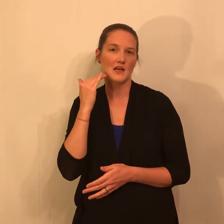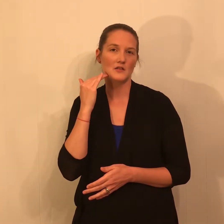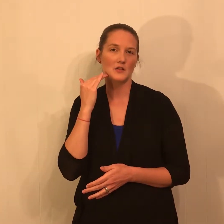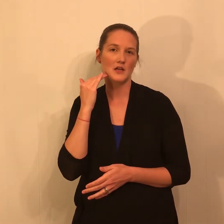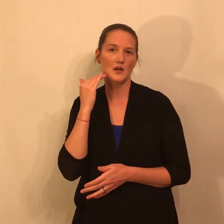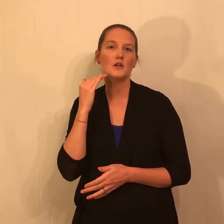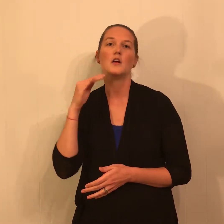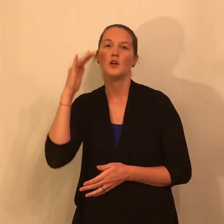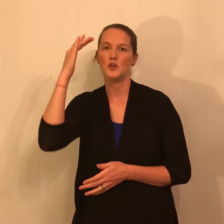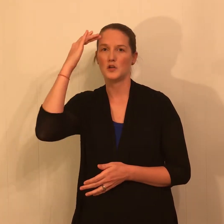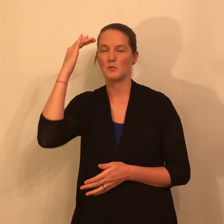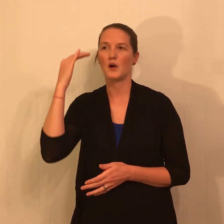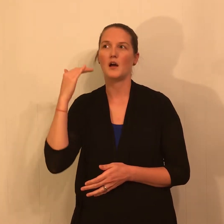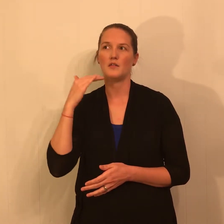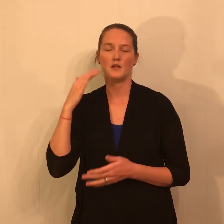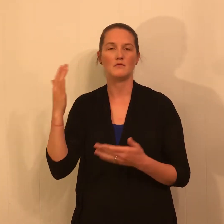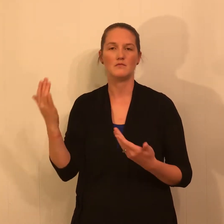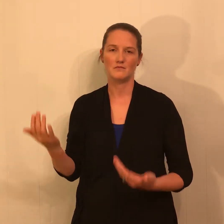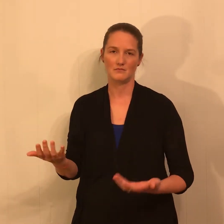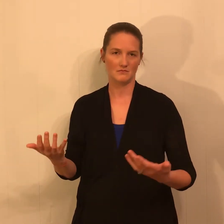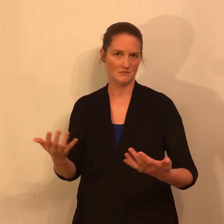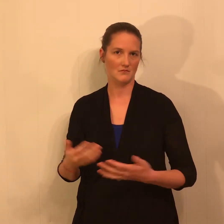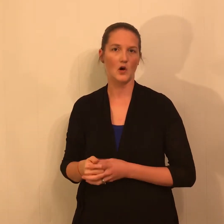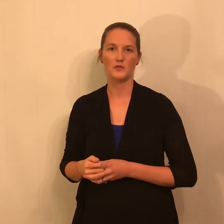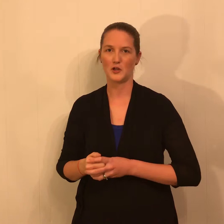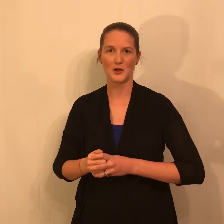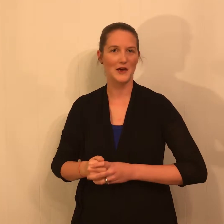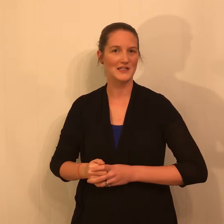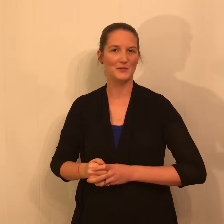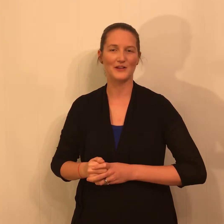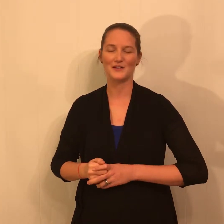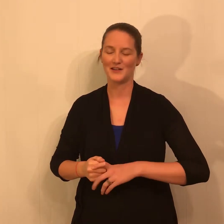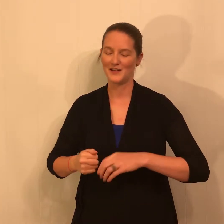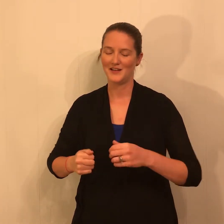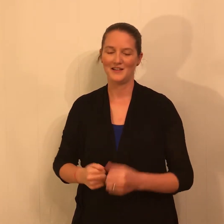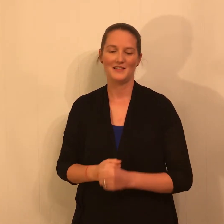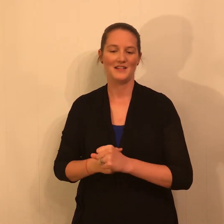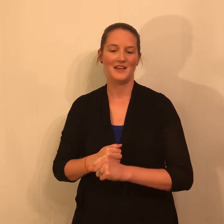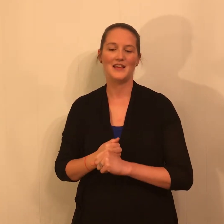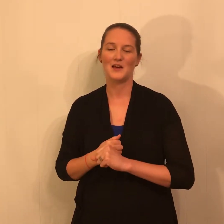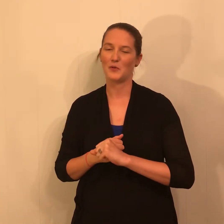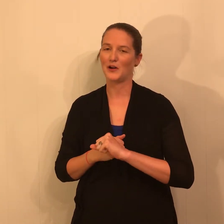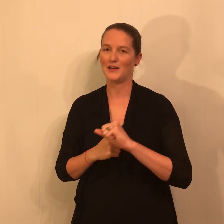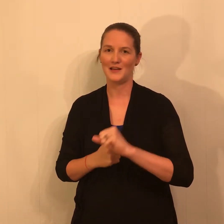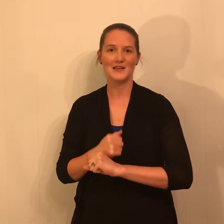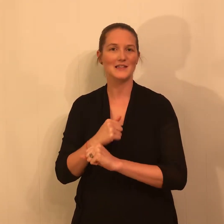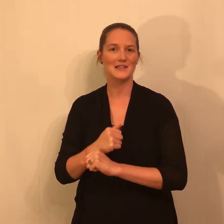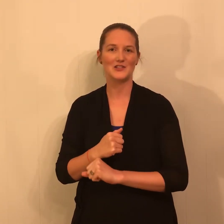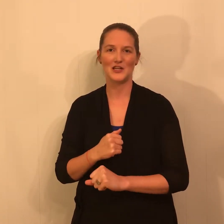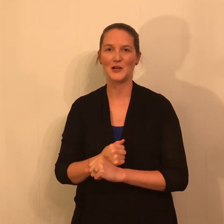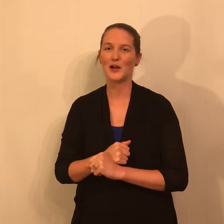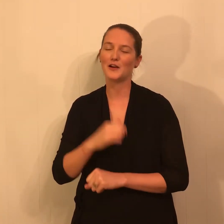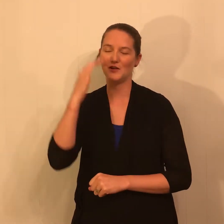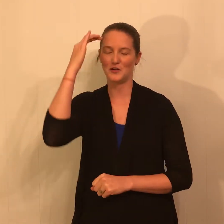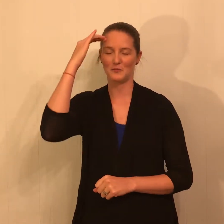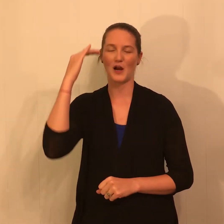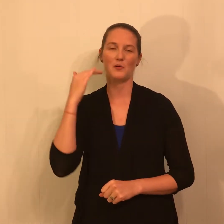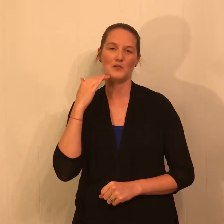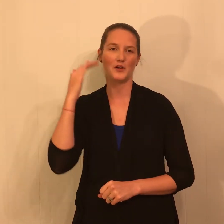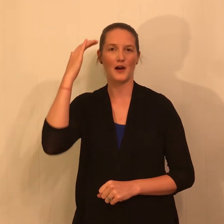are here. You can and then hopefully you know how to spell he, him, her, his, she, and her. Then you can probably figure out